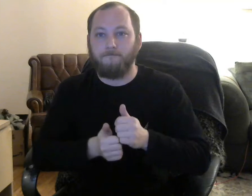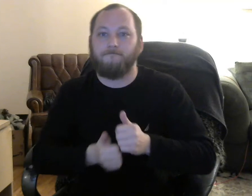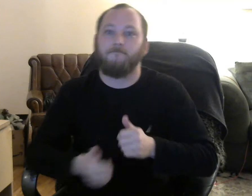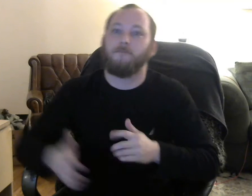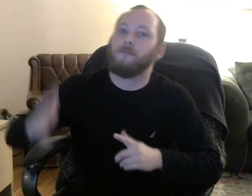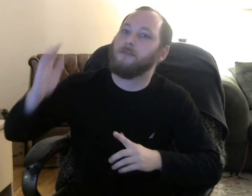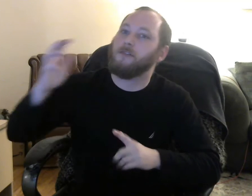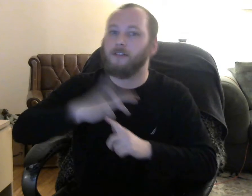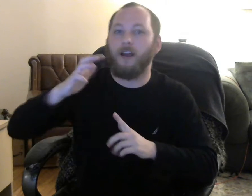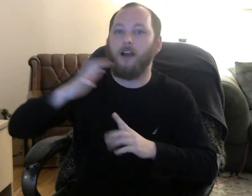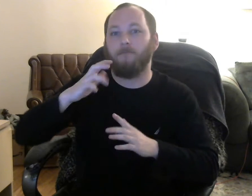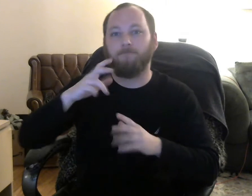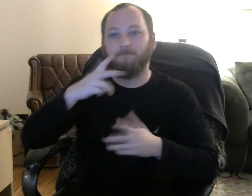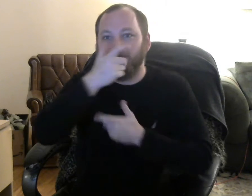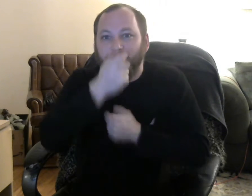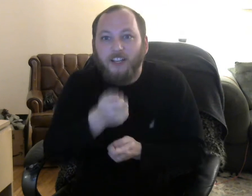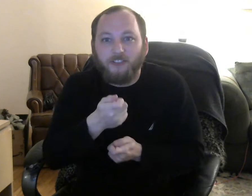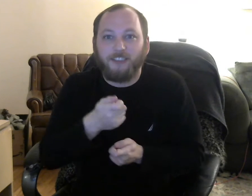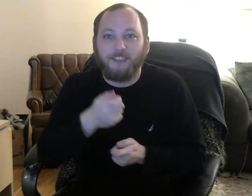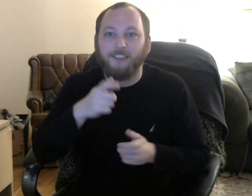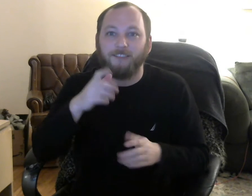actually find those quite fascinating as well. But we're going to answer or